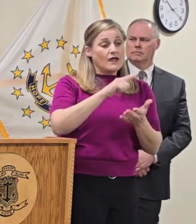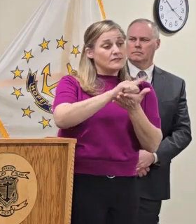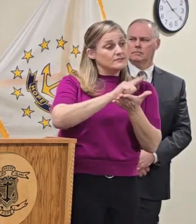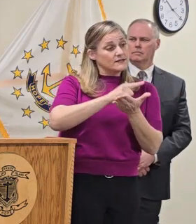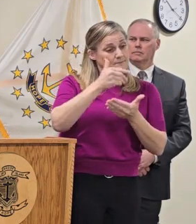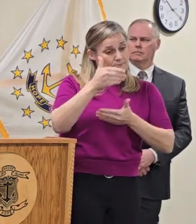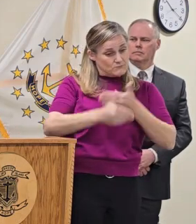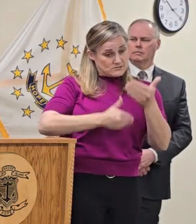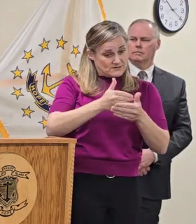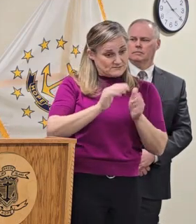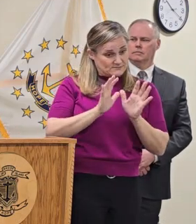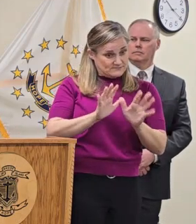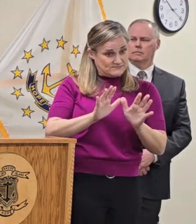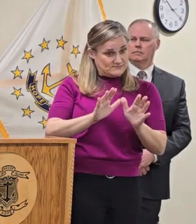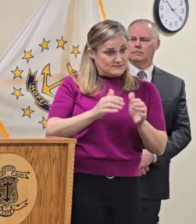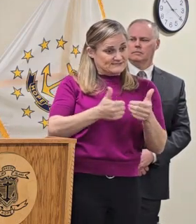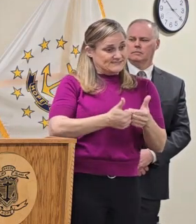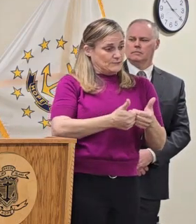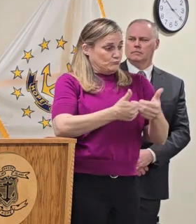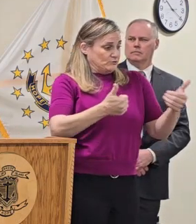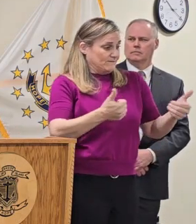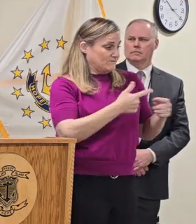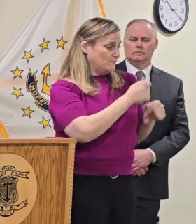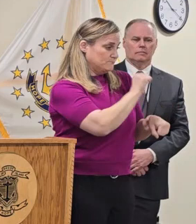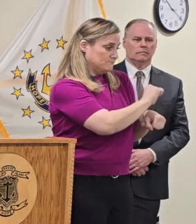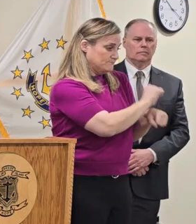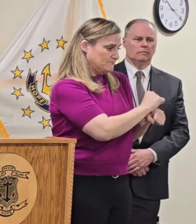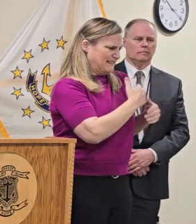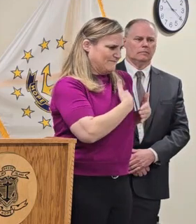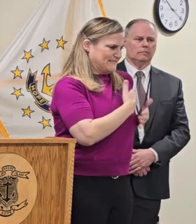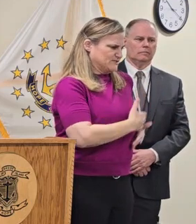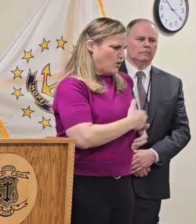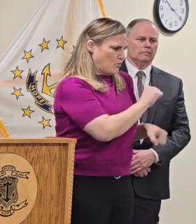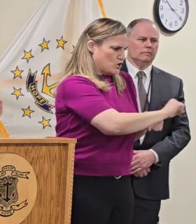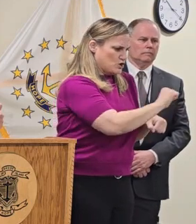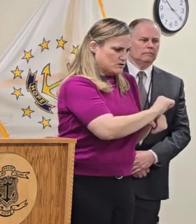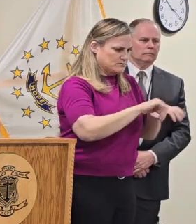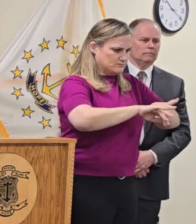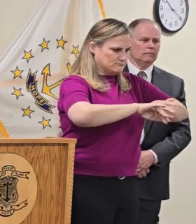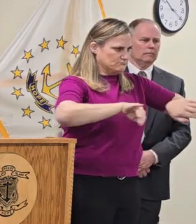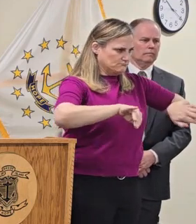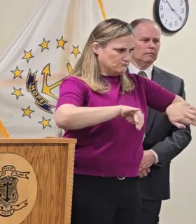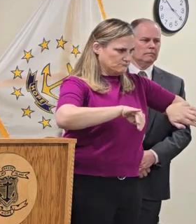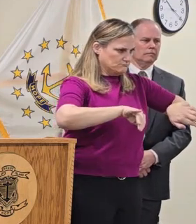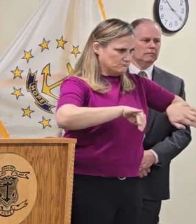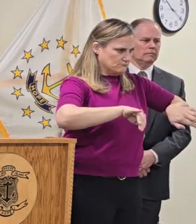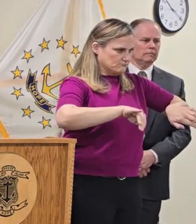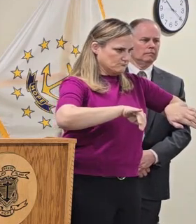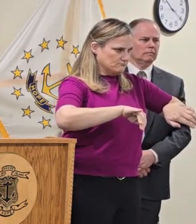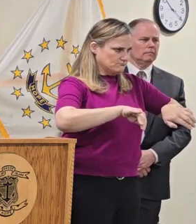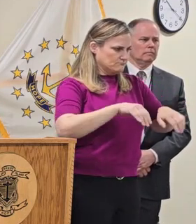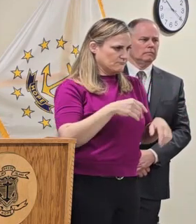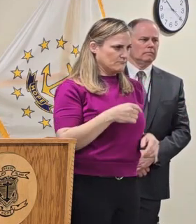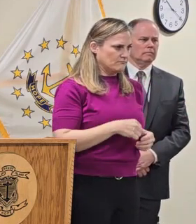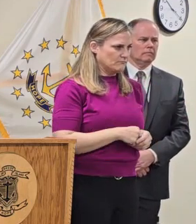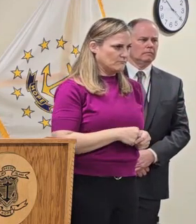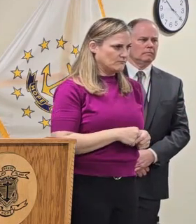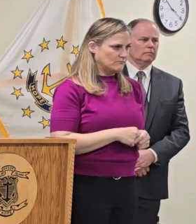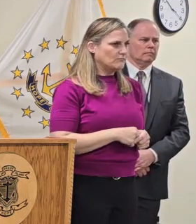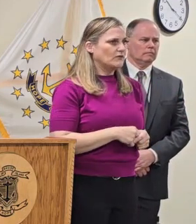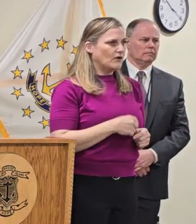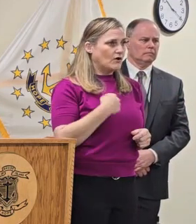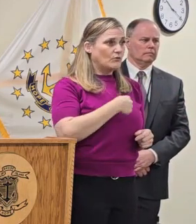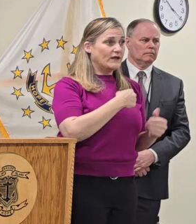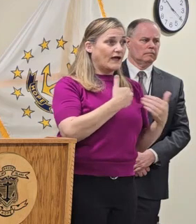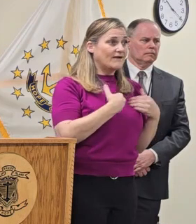done. We have owner's reps in place now to start putting RFPs out for the demolition, RFPs